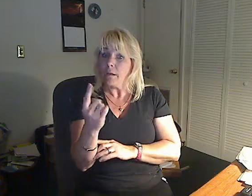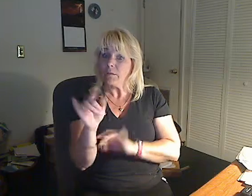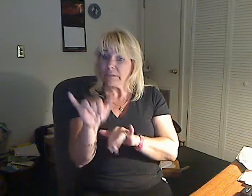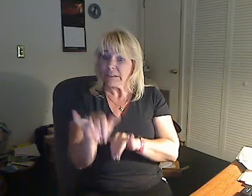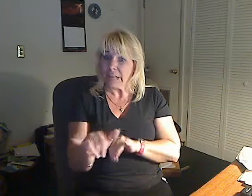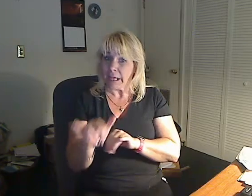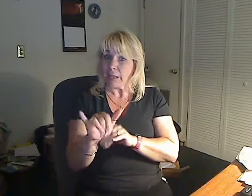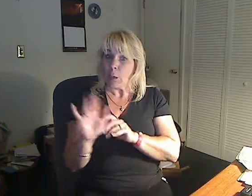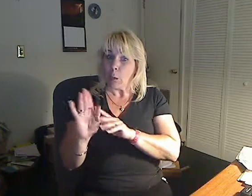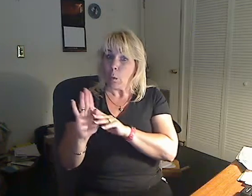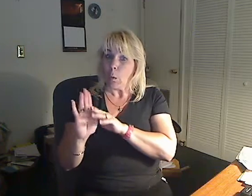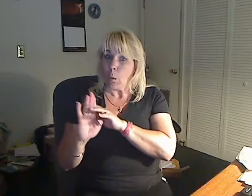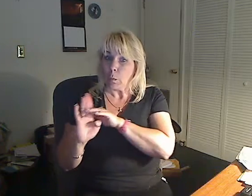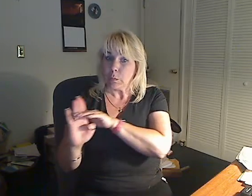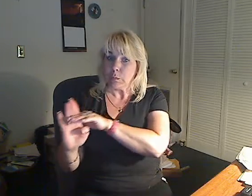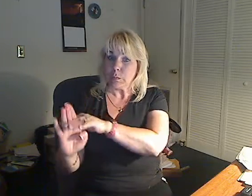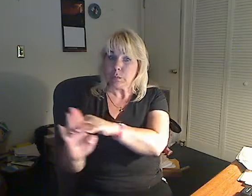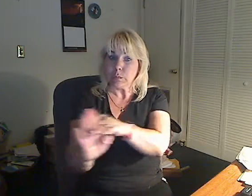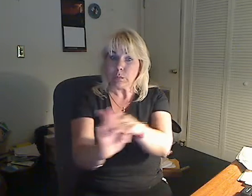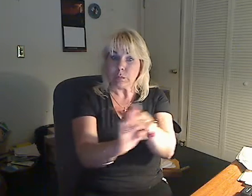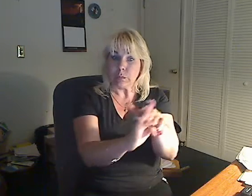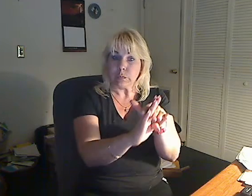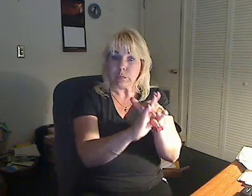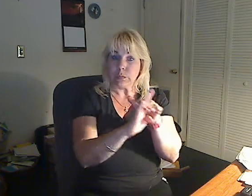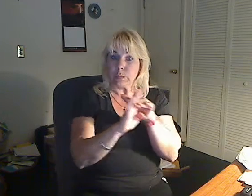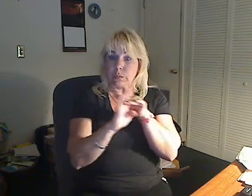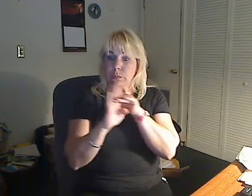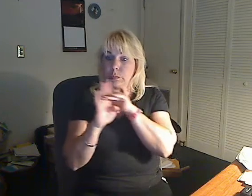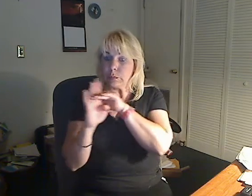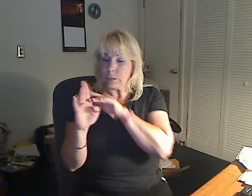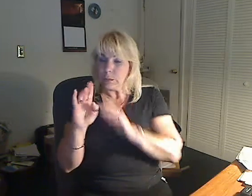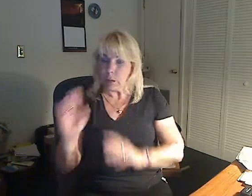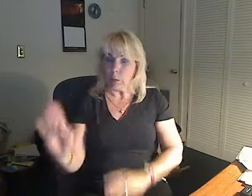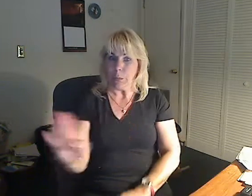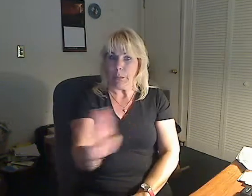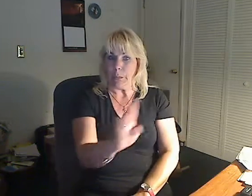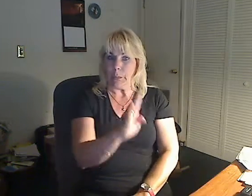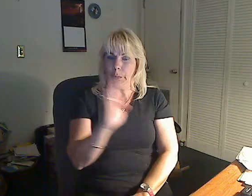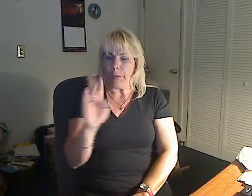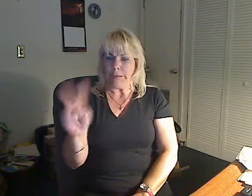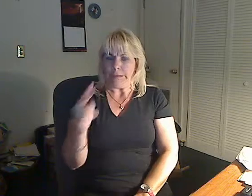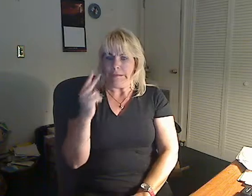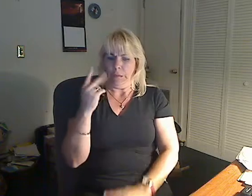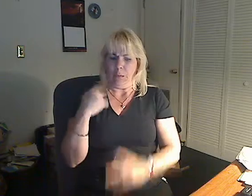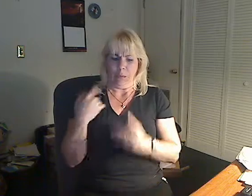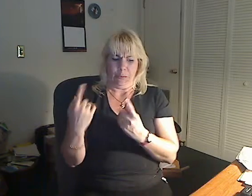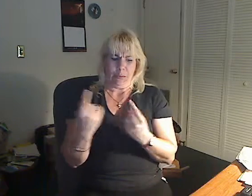circled around and came back to see what it was we were doing. And this one guy that was with our group